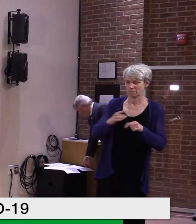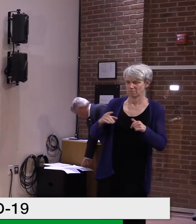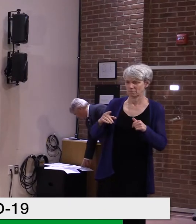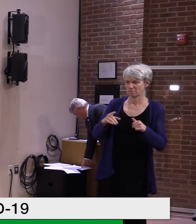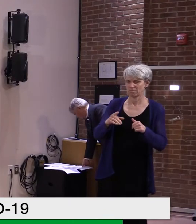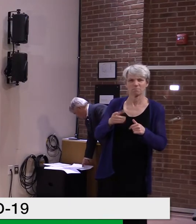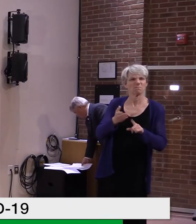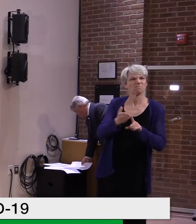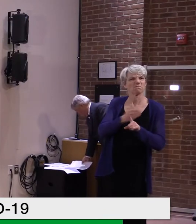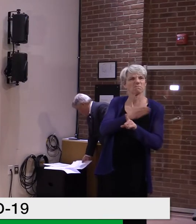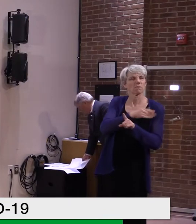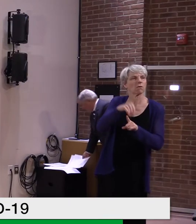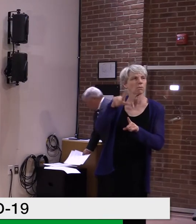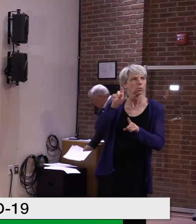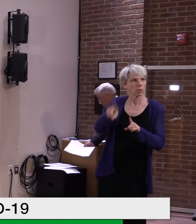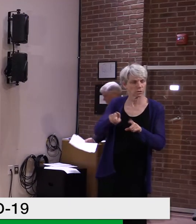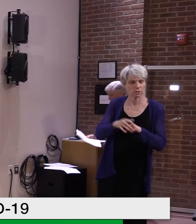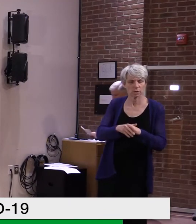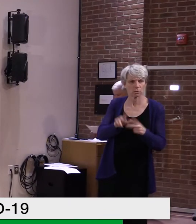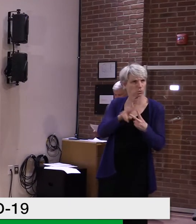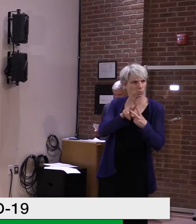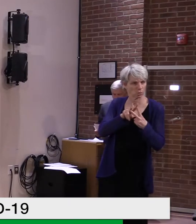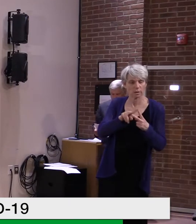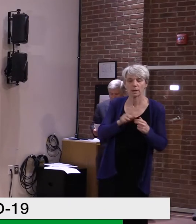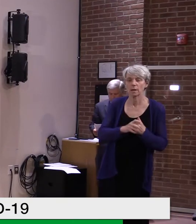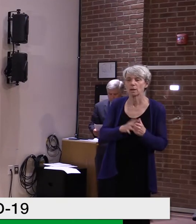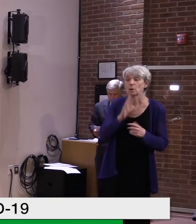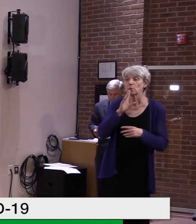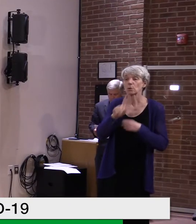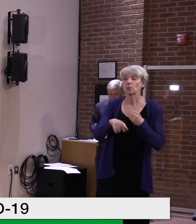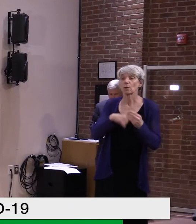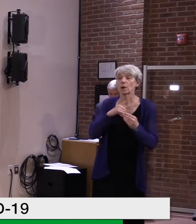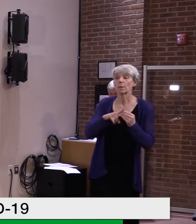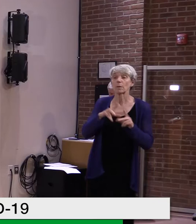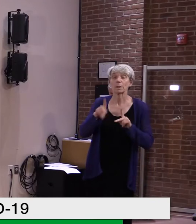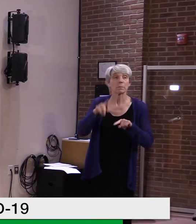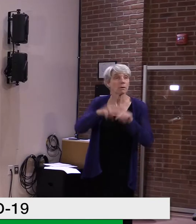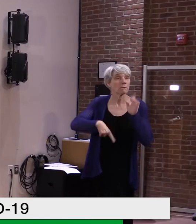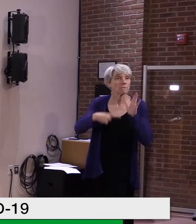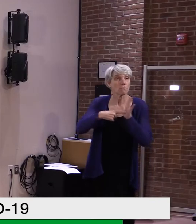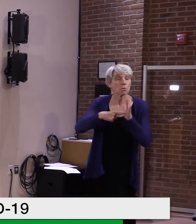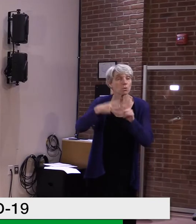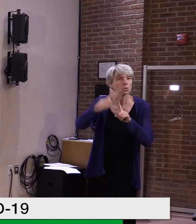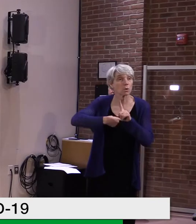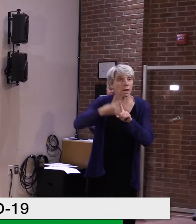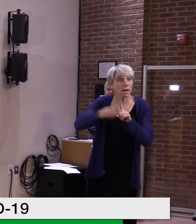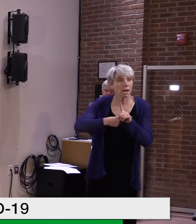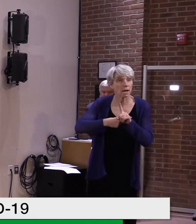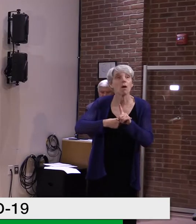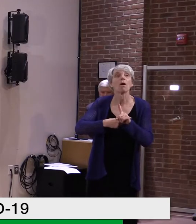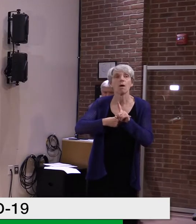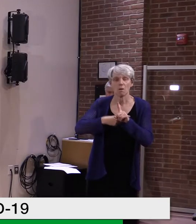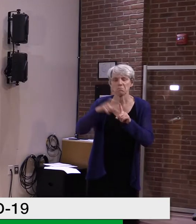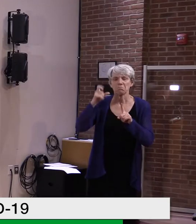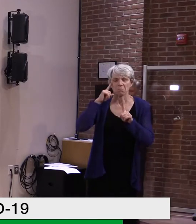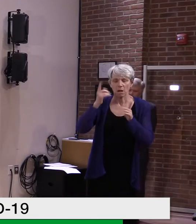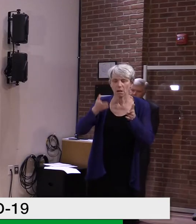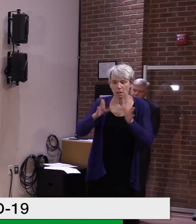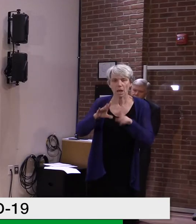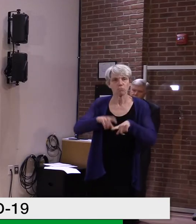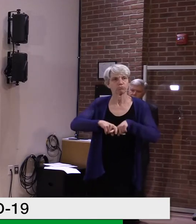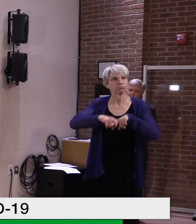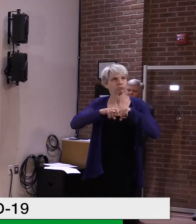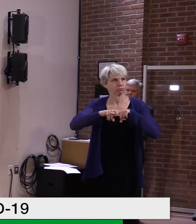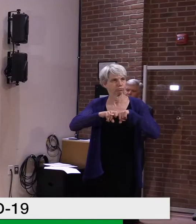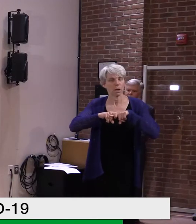Peters about the eviction moratorium ending and the number of homeless